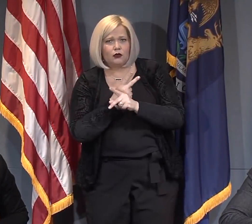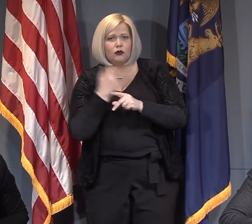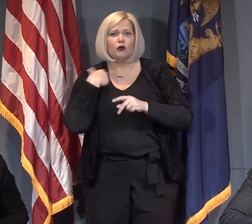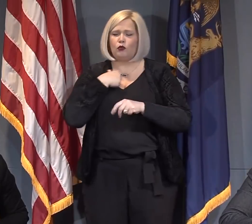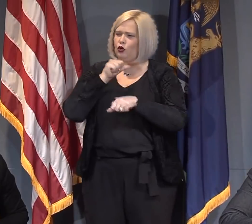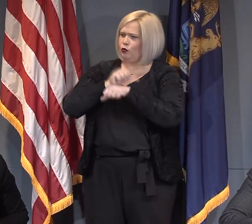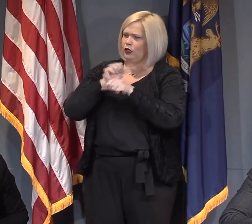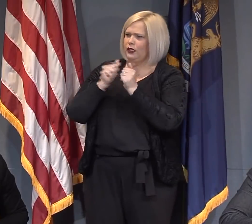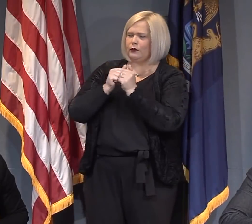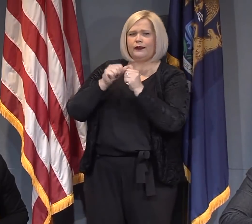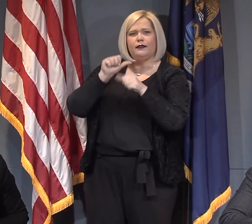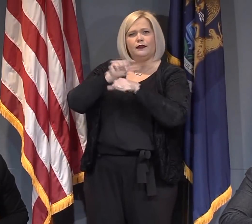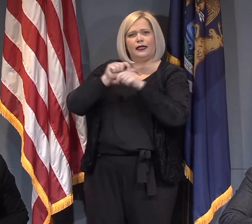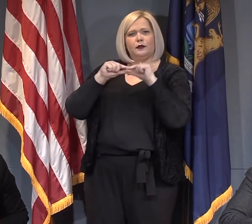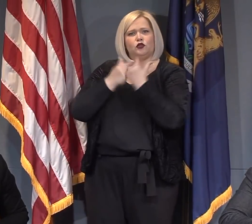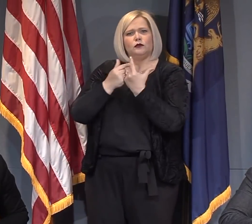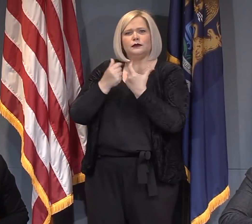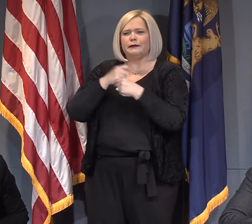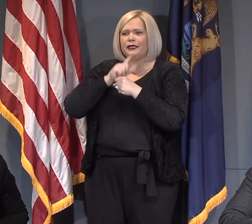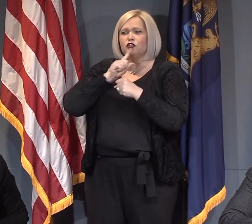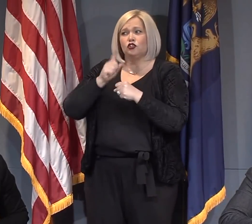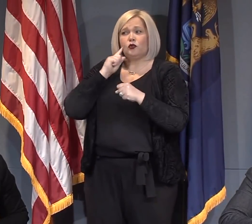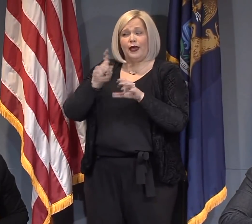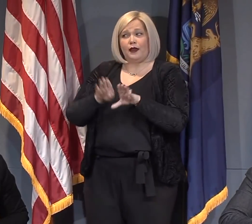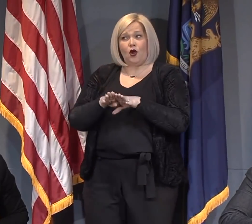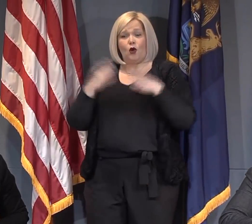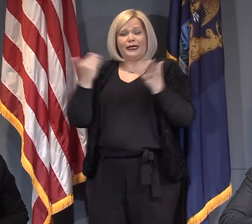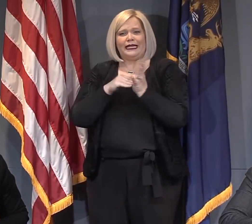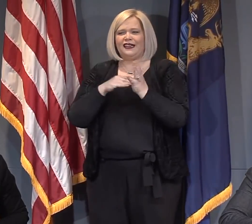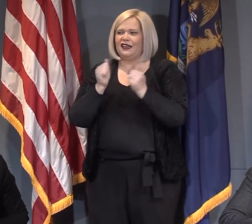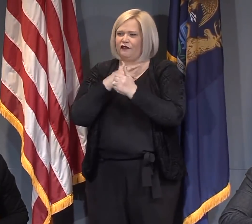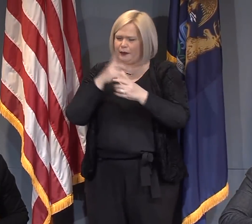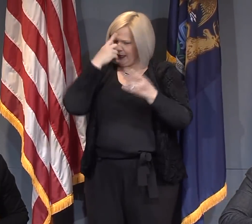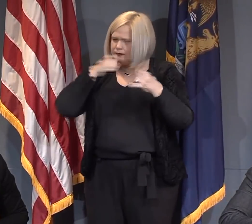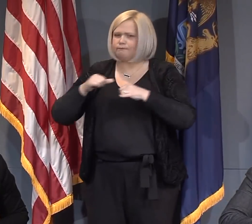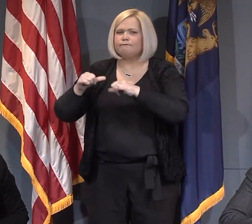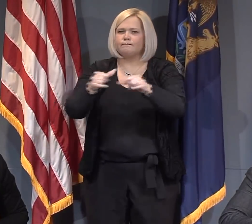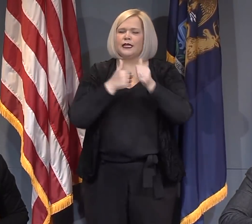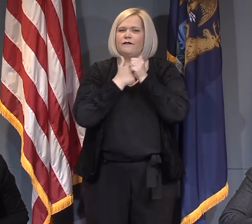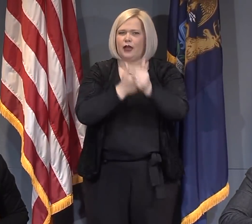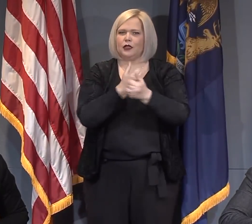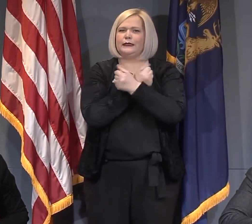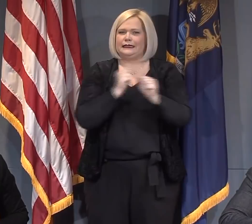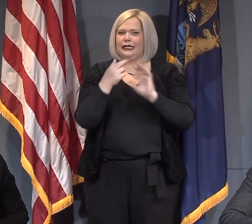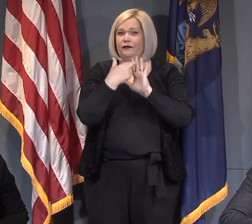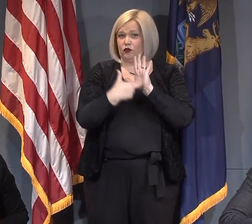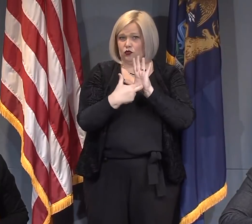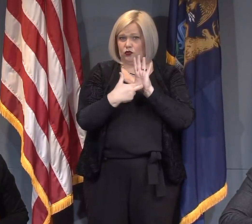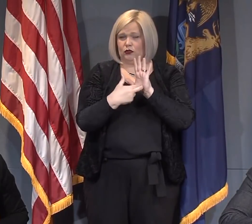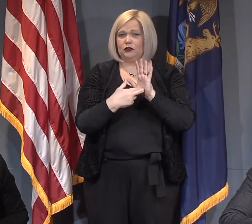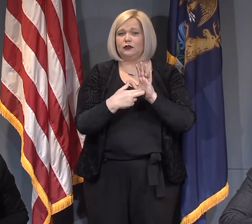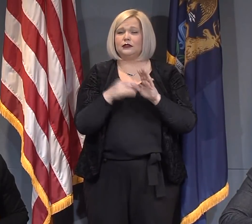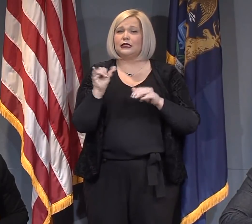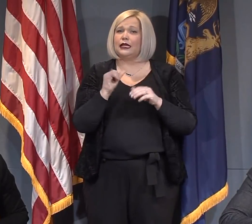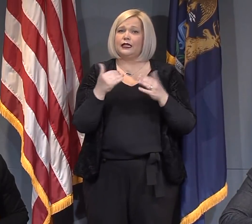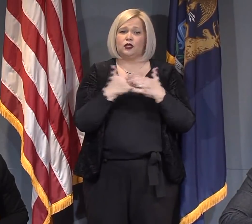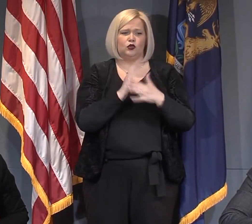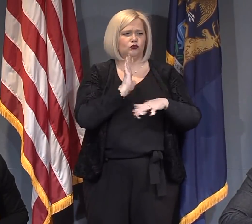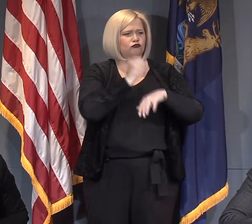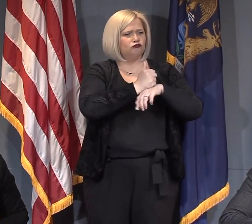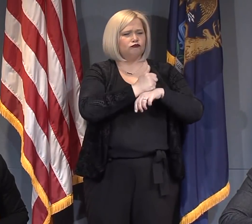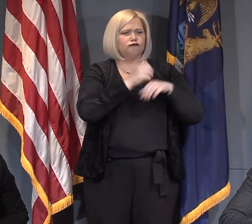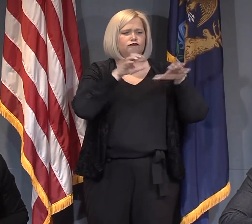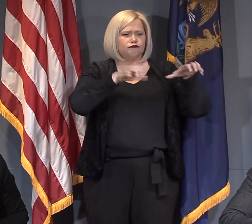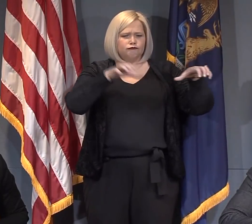ensure best practices are used when people do return to work. Best practices like new workplace arrangements